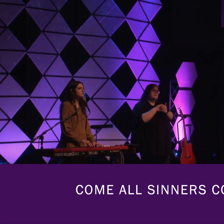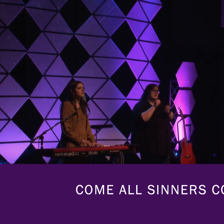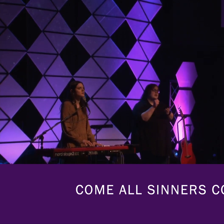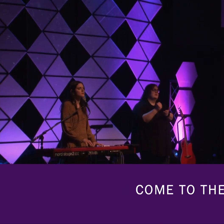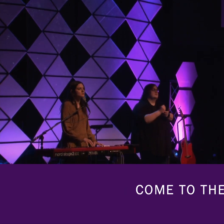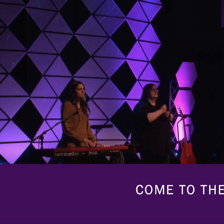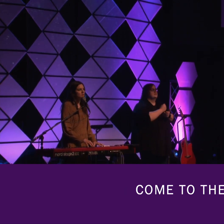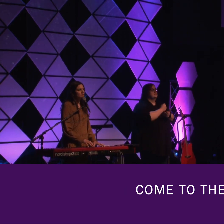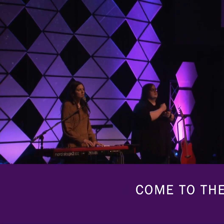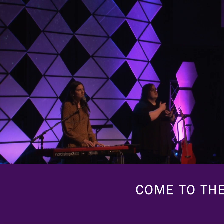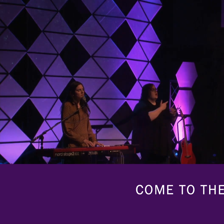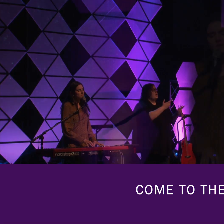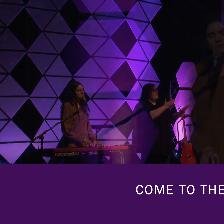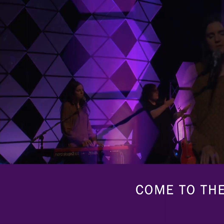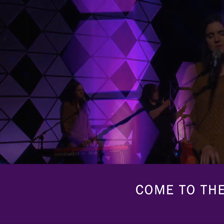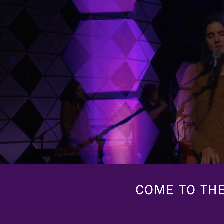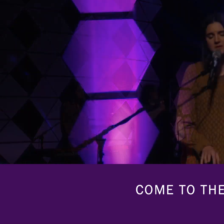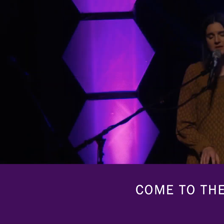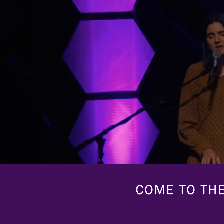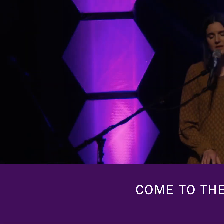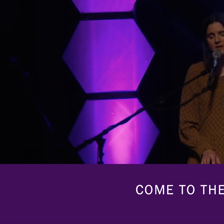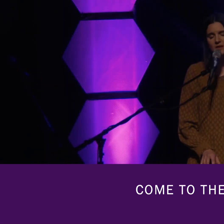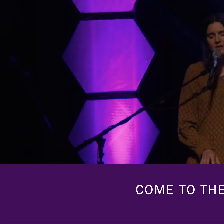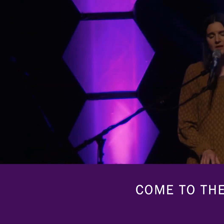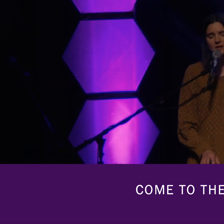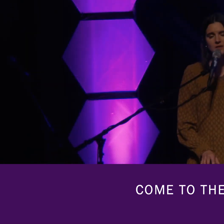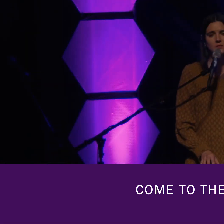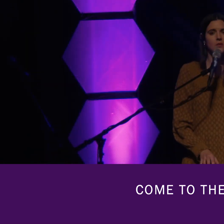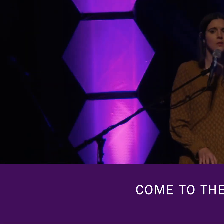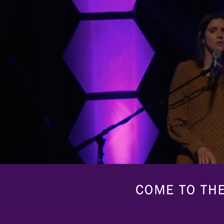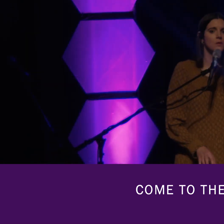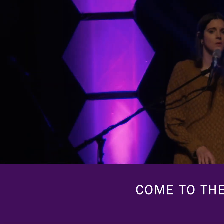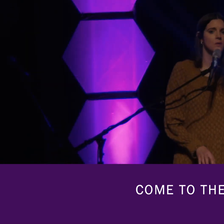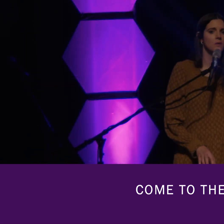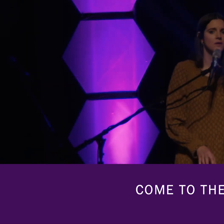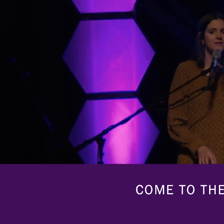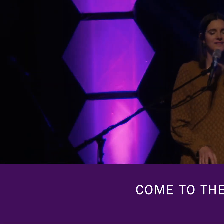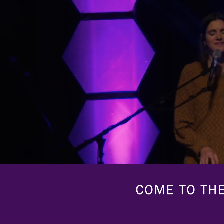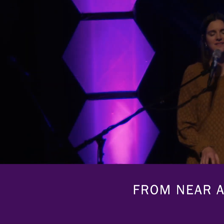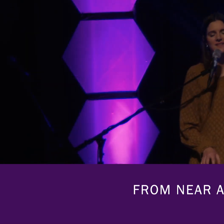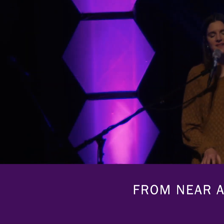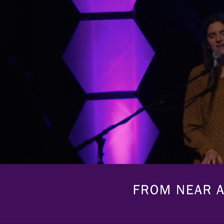all saints. Come to the table